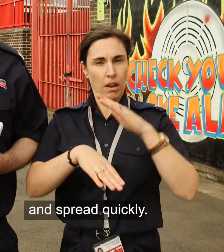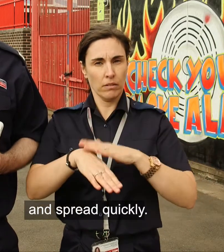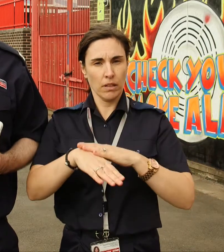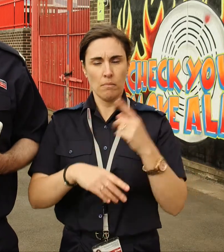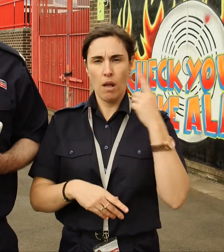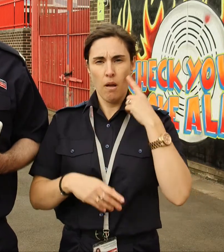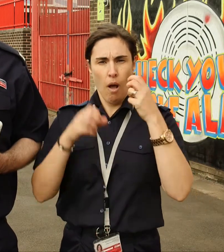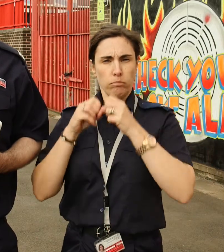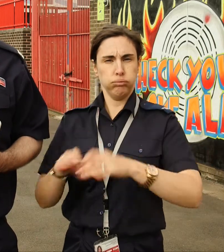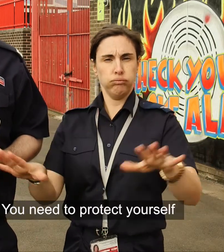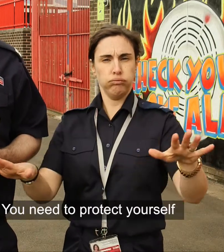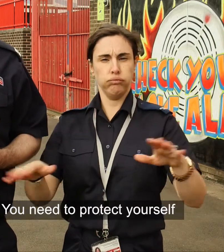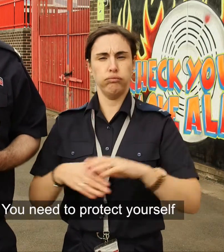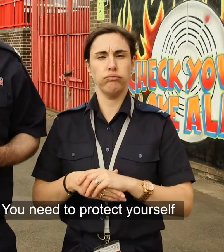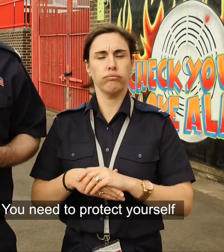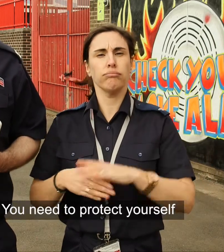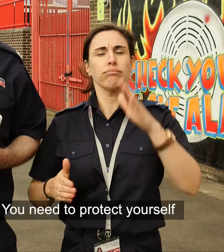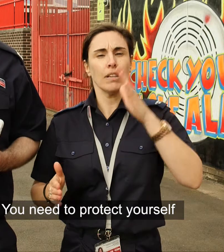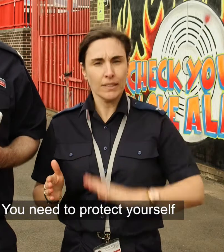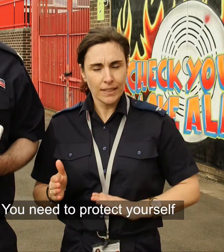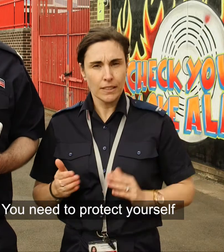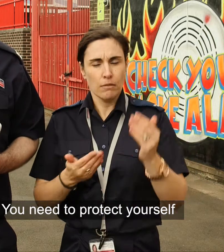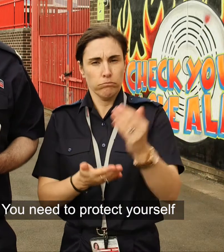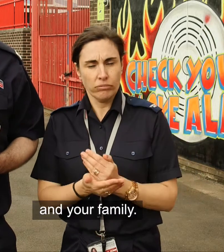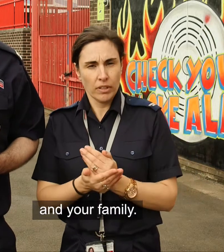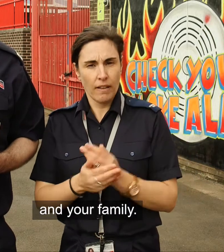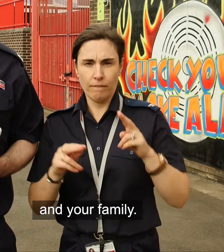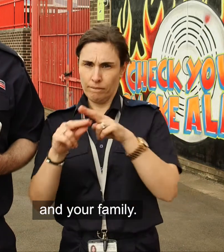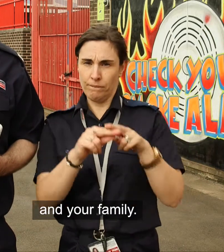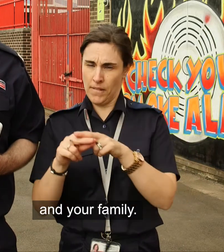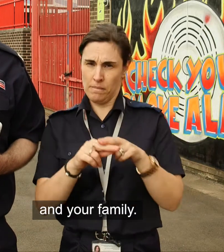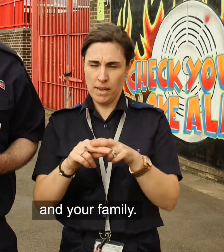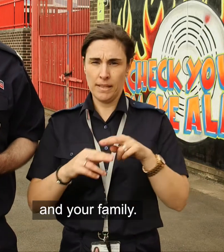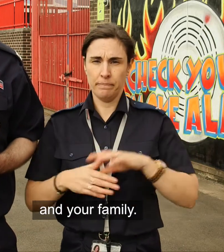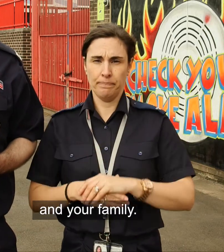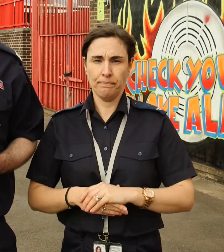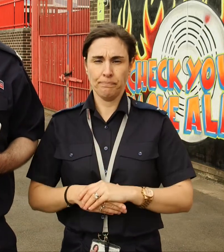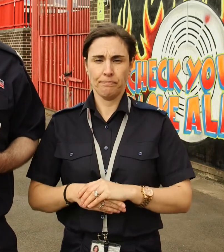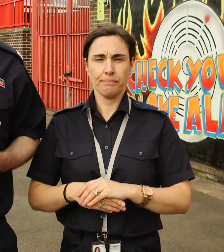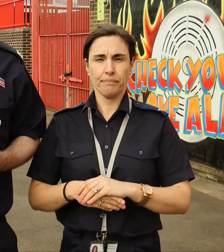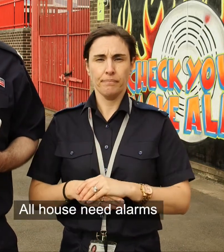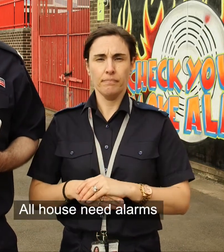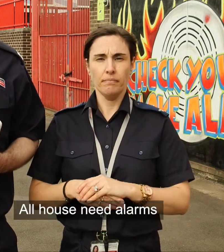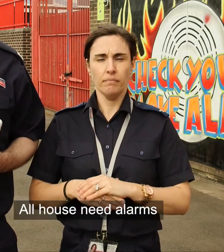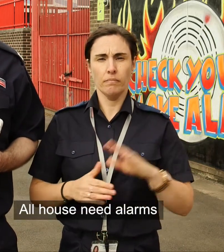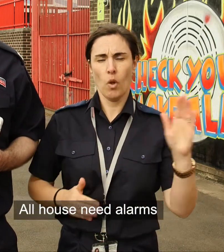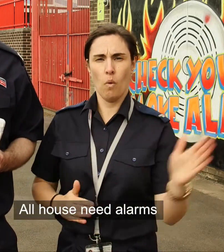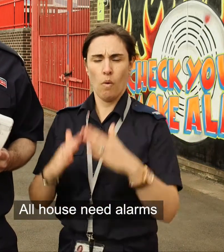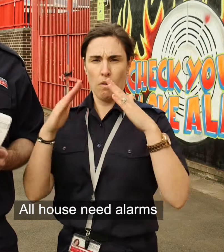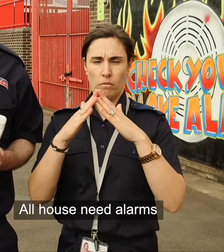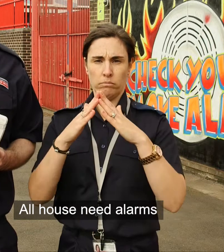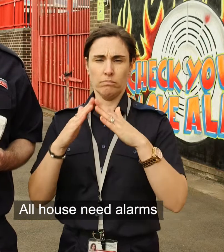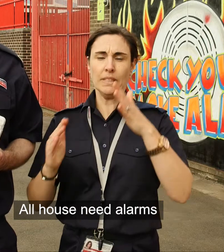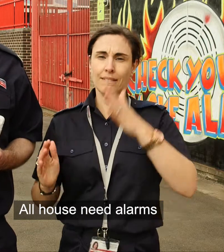quickly. You need to protect yourself and your family. All houses